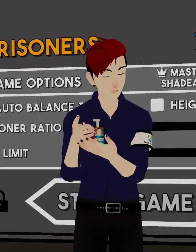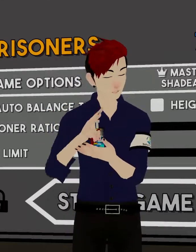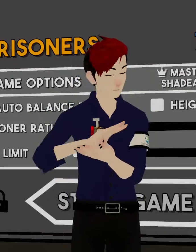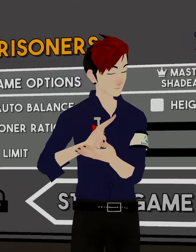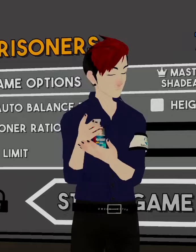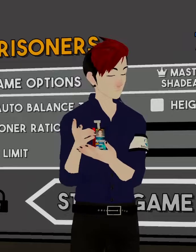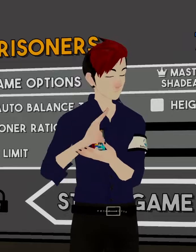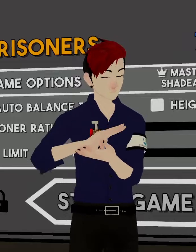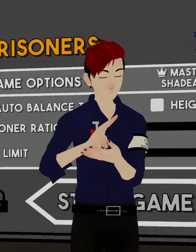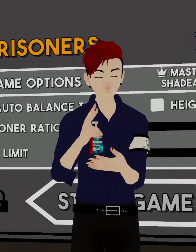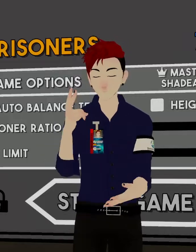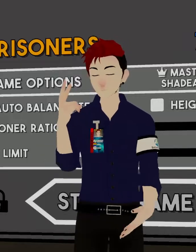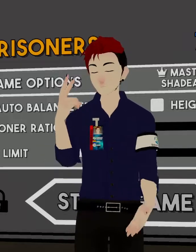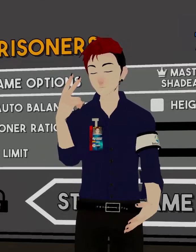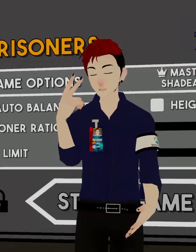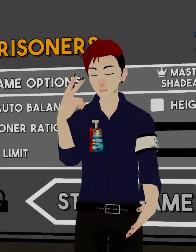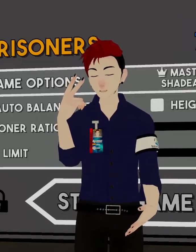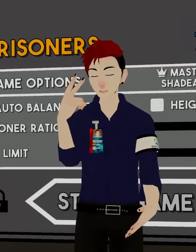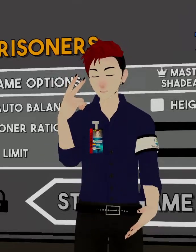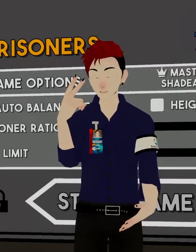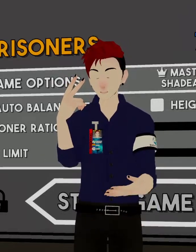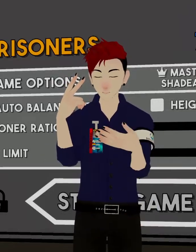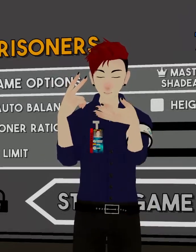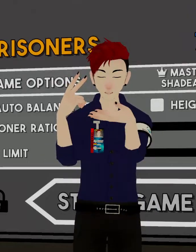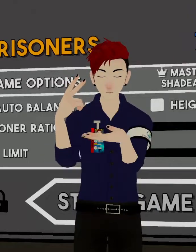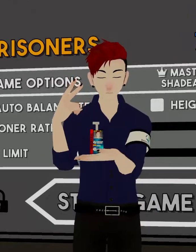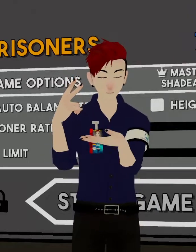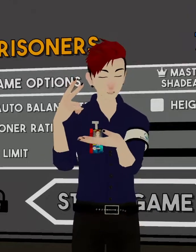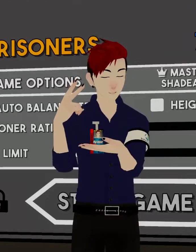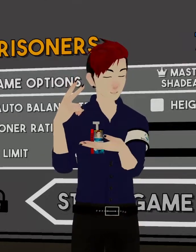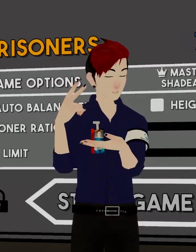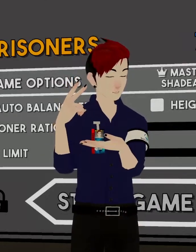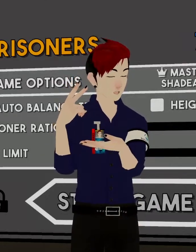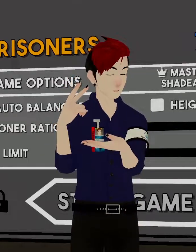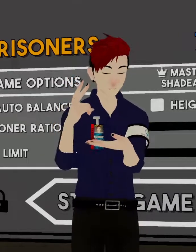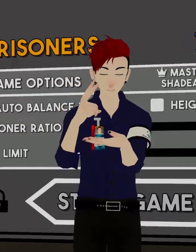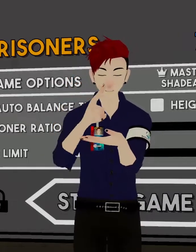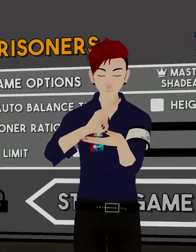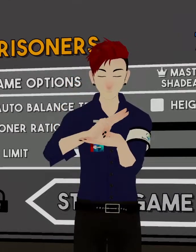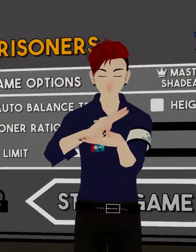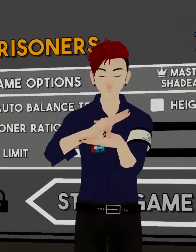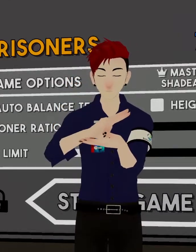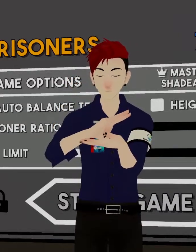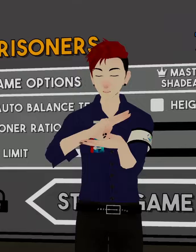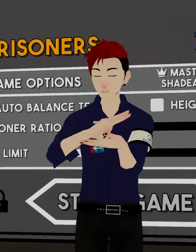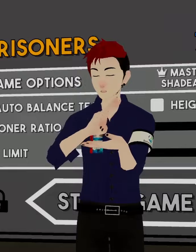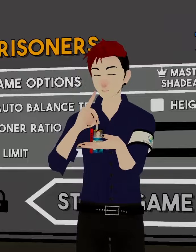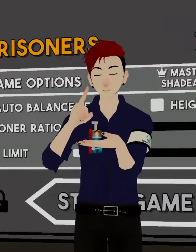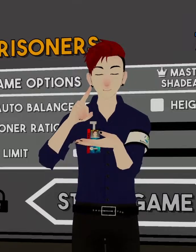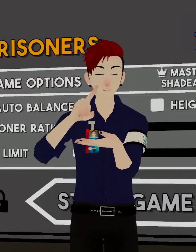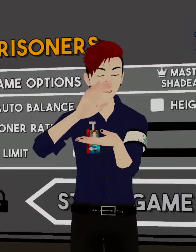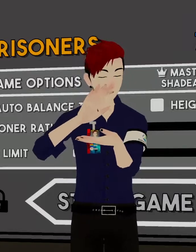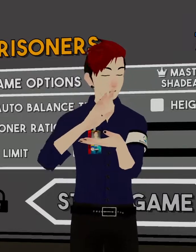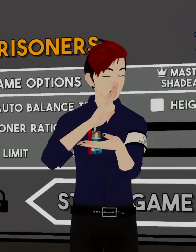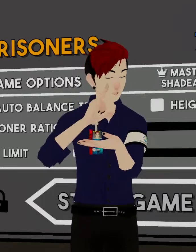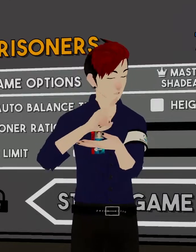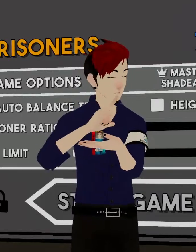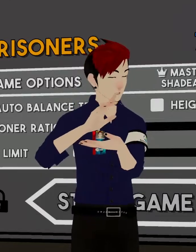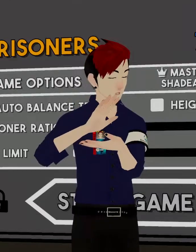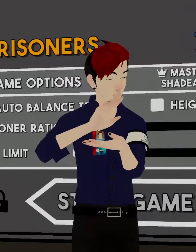kitchen. So that would be a K hand. You're going to take your flat hand, put it over, and it's like you're actually cooking